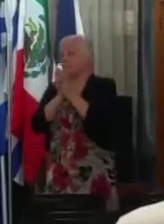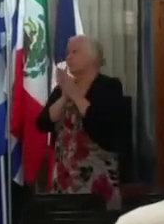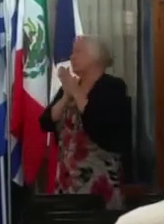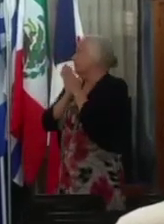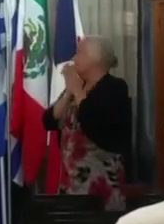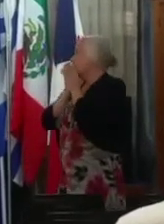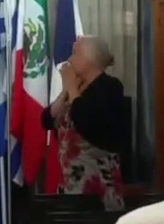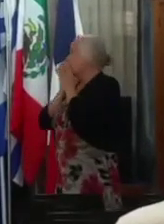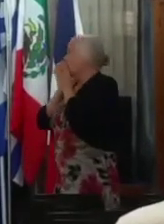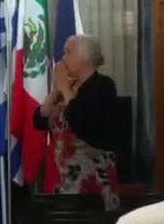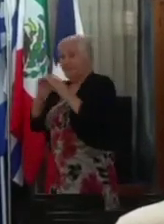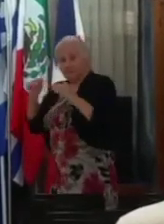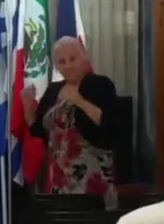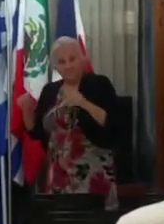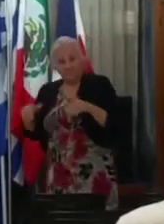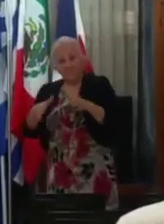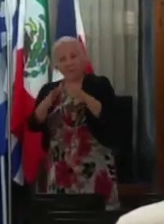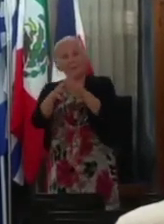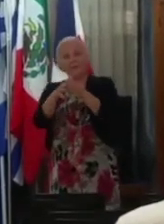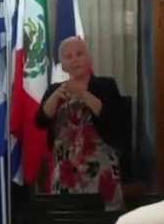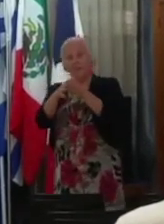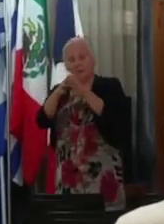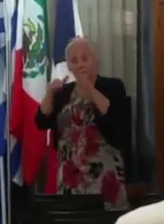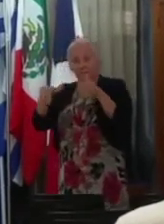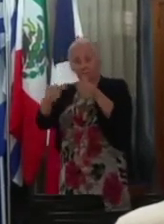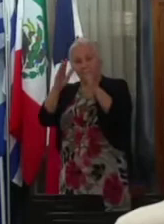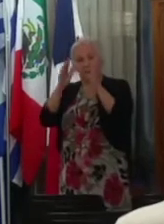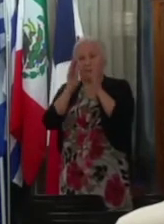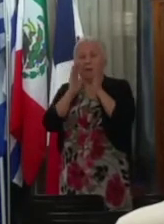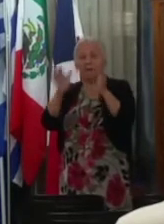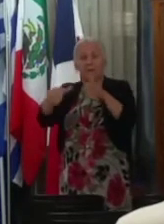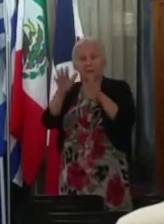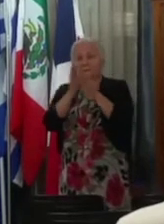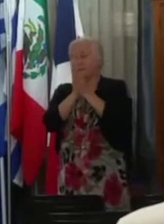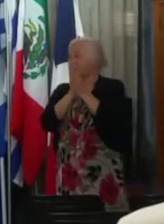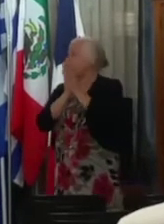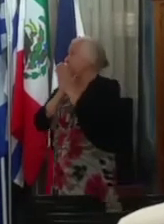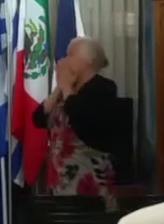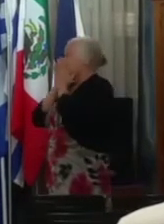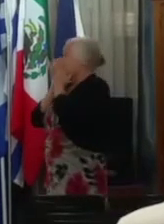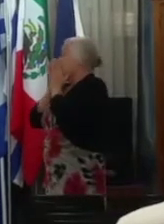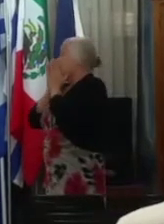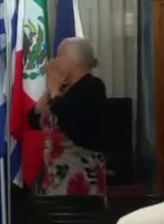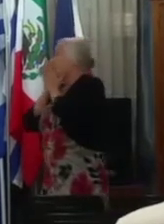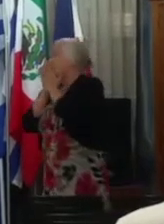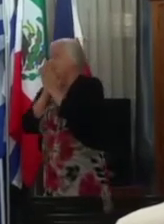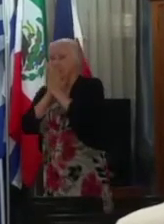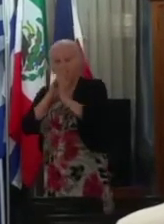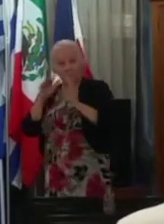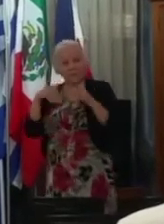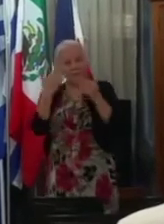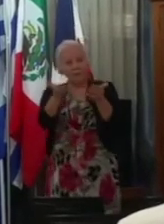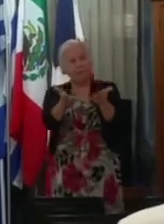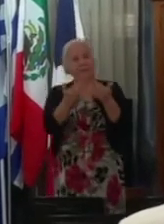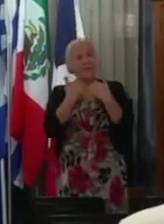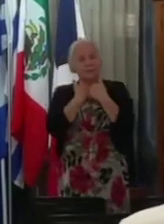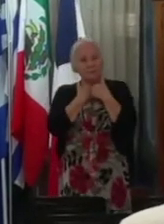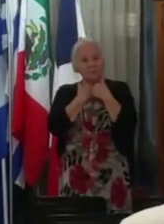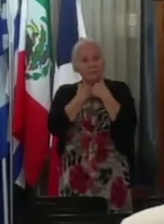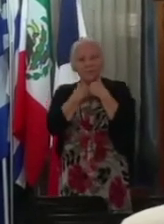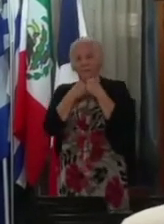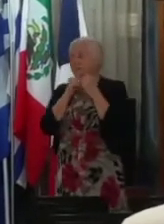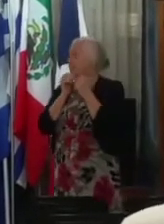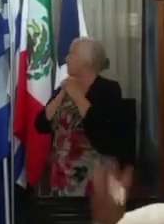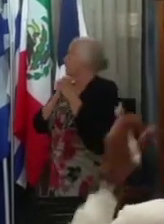terminó, I was walking through the lobby at my church, voy andando por el pasillo de la iglesia, and I saw a couple I knew y vi una pareja